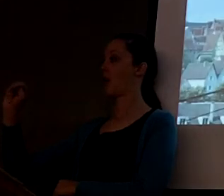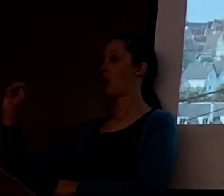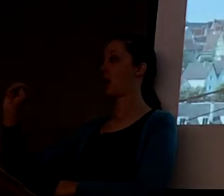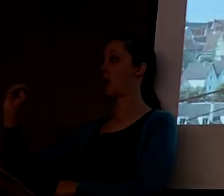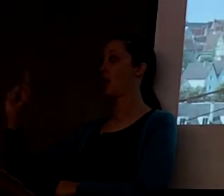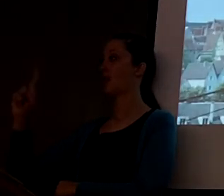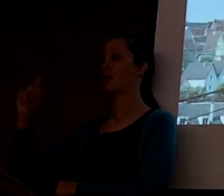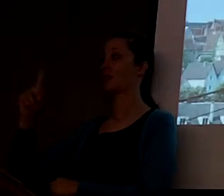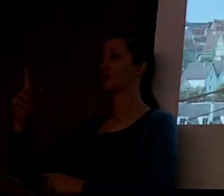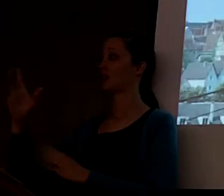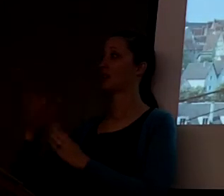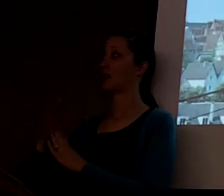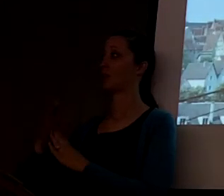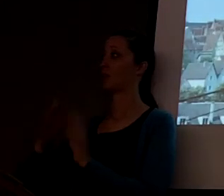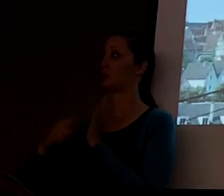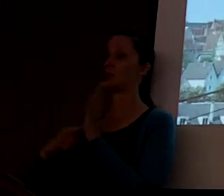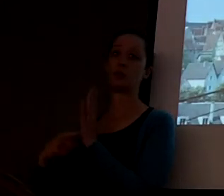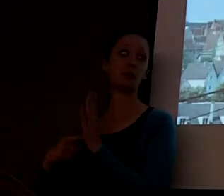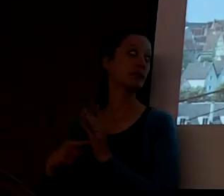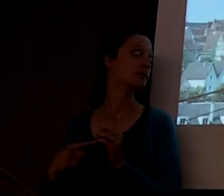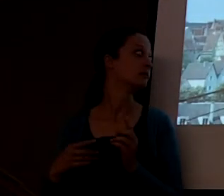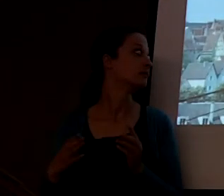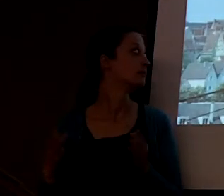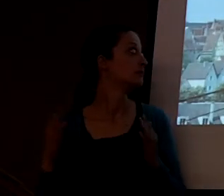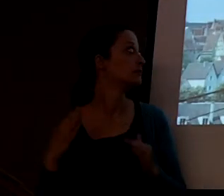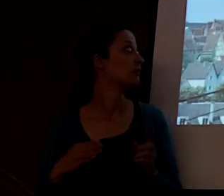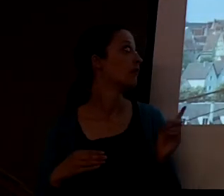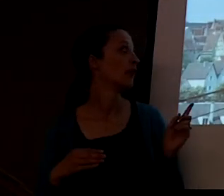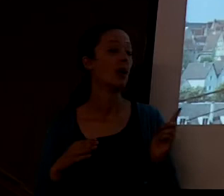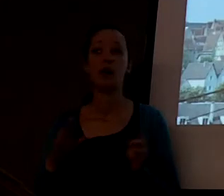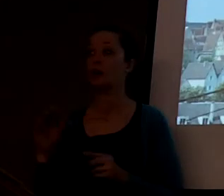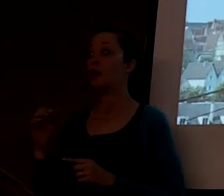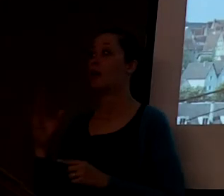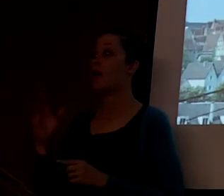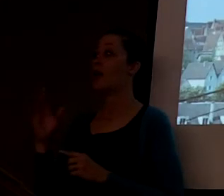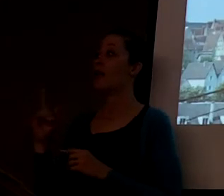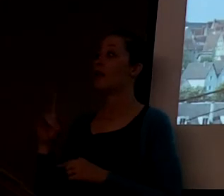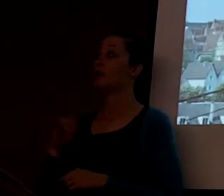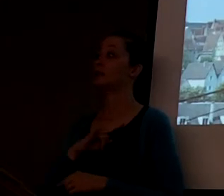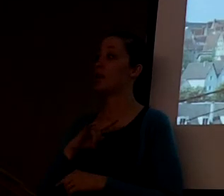And then this is a Gothic style church. And this one is called what?